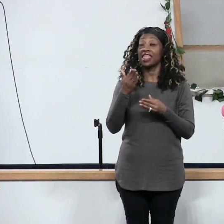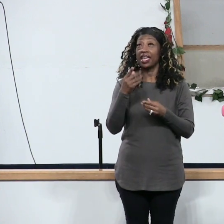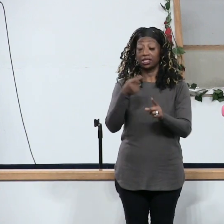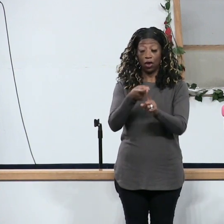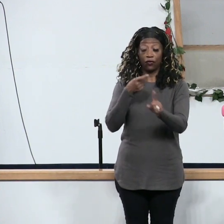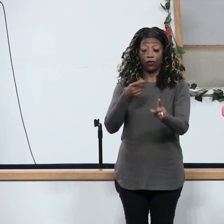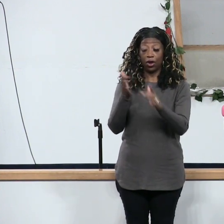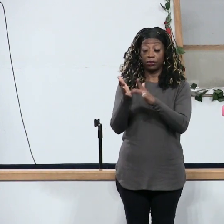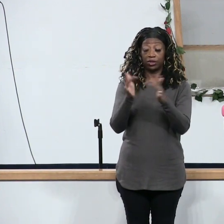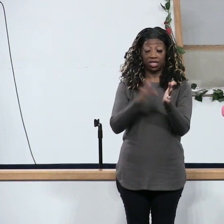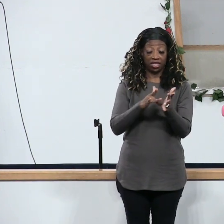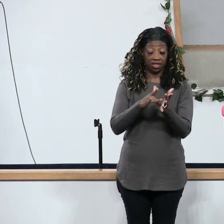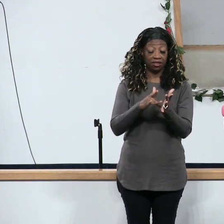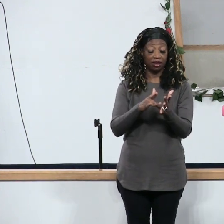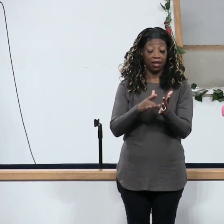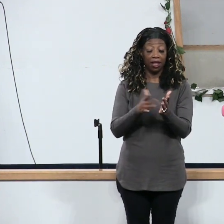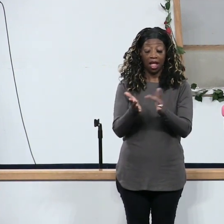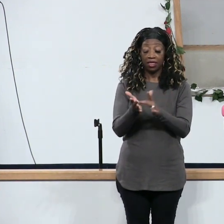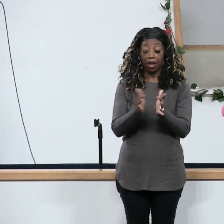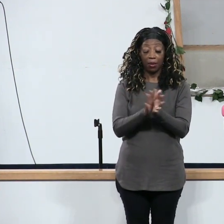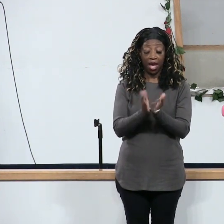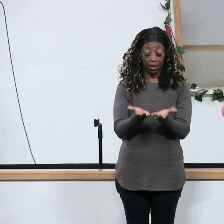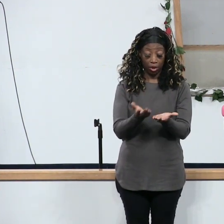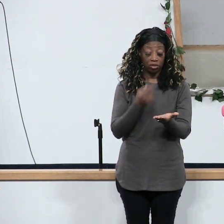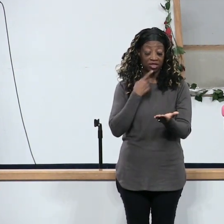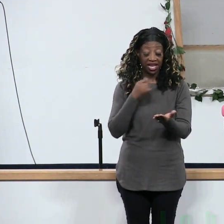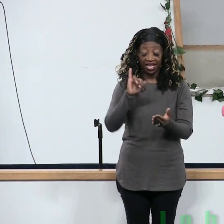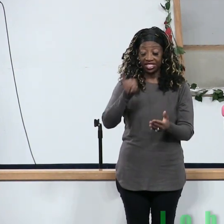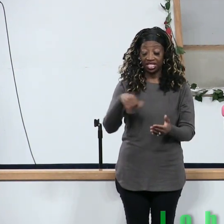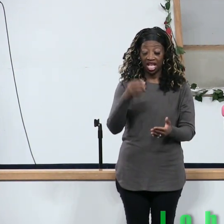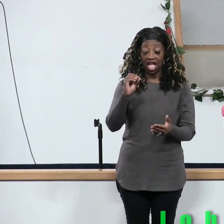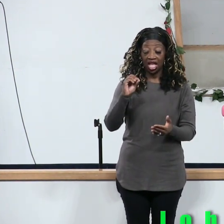scriptures where, like John 6 and 11, when